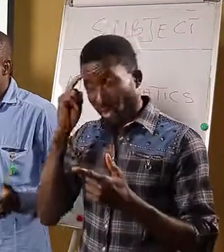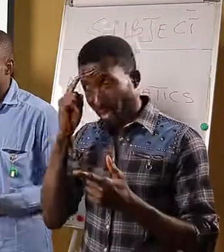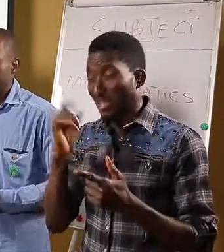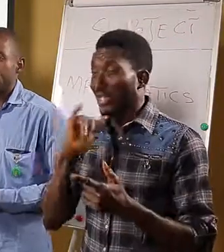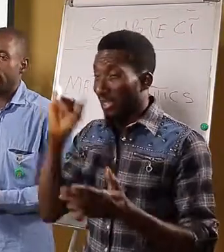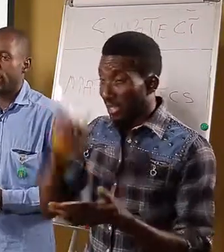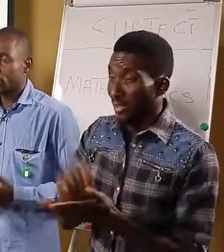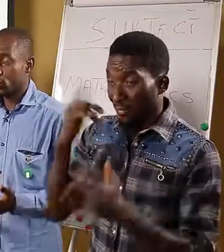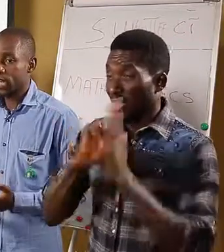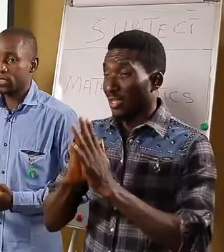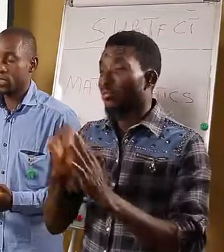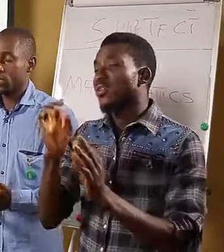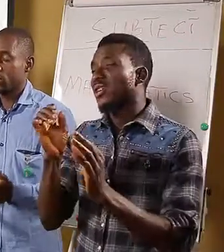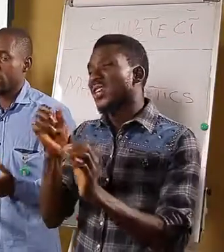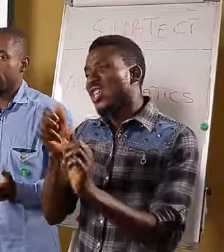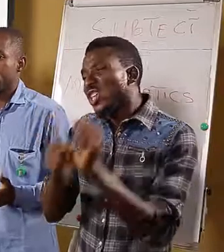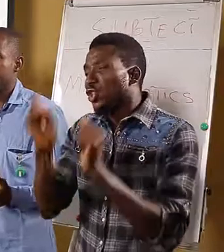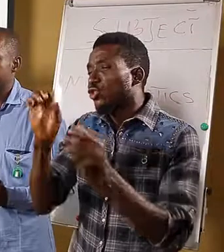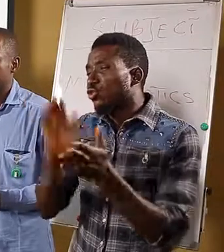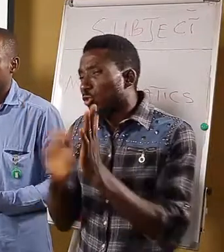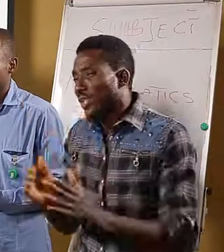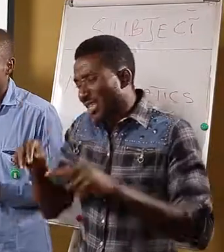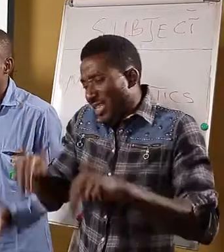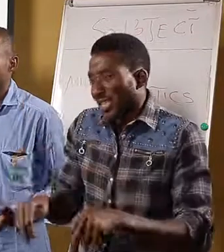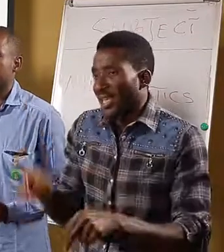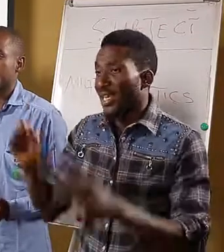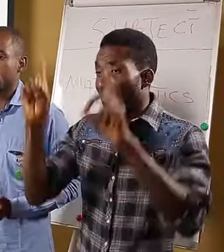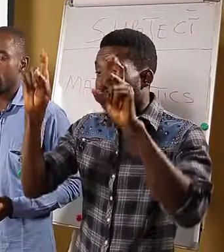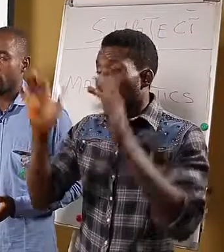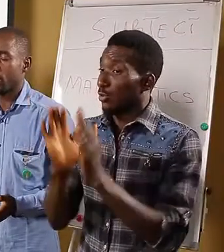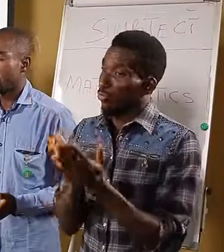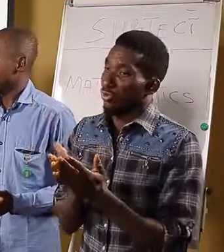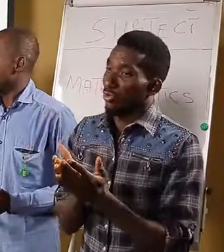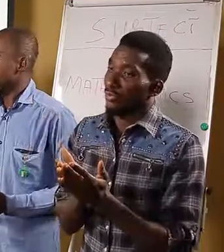For example, each student needs a textbook.